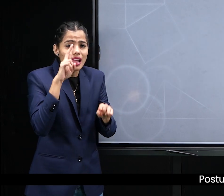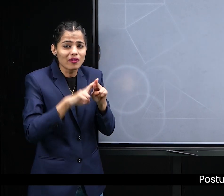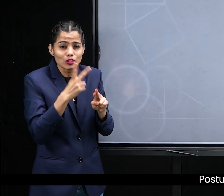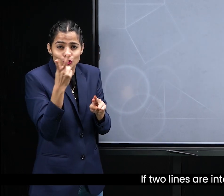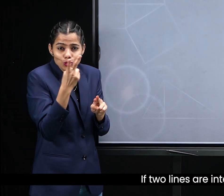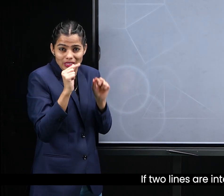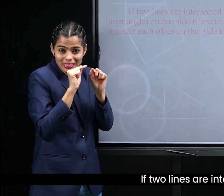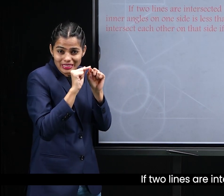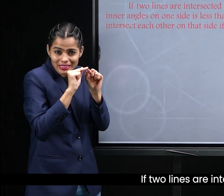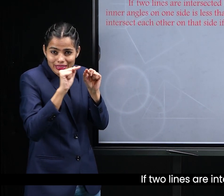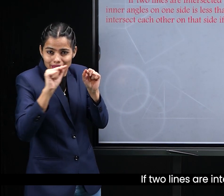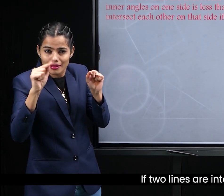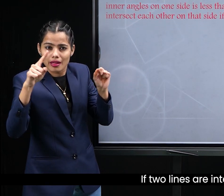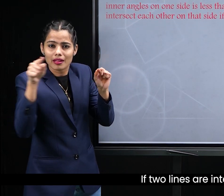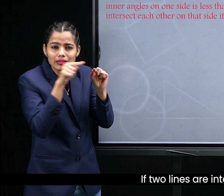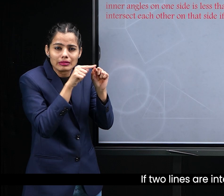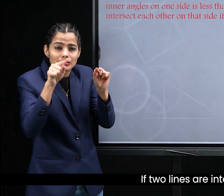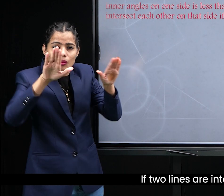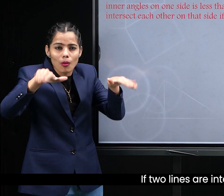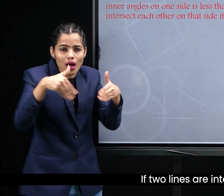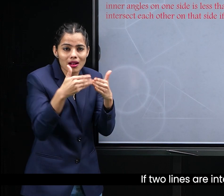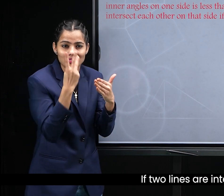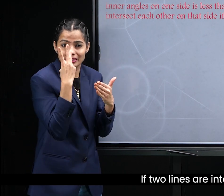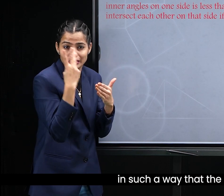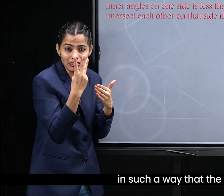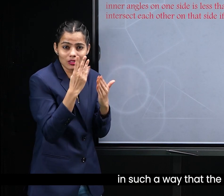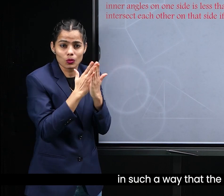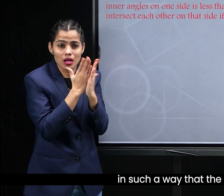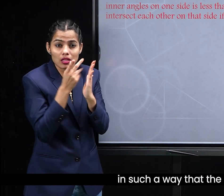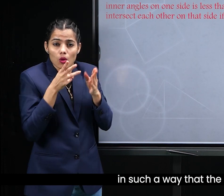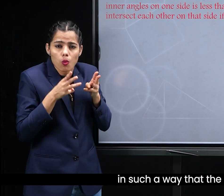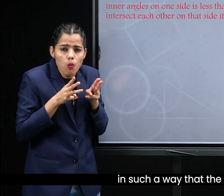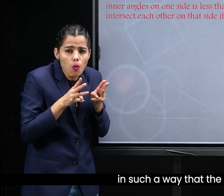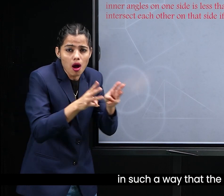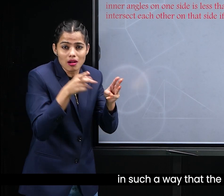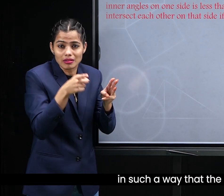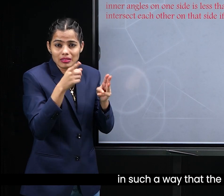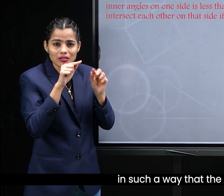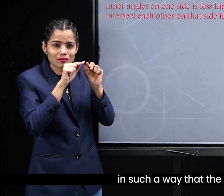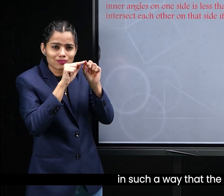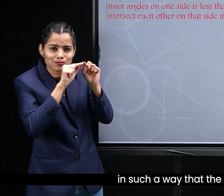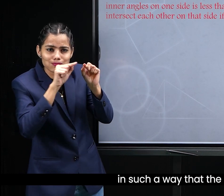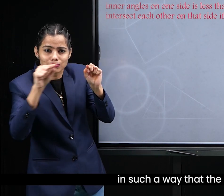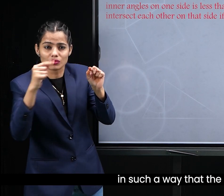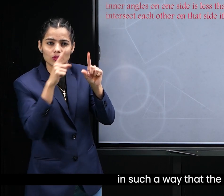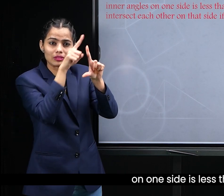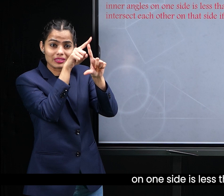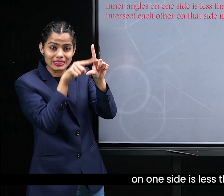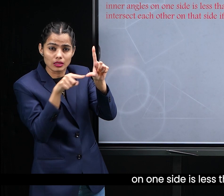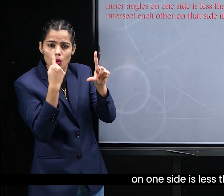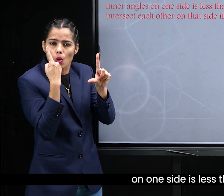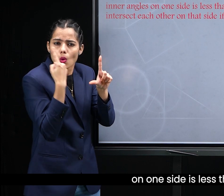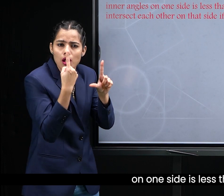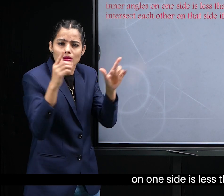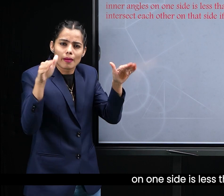Postulate 5. If two lines are intersected by a third in such a way that the sum of the inner angles